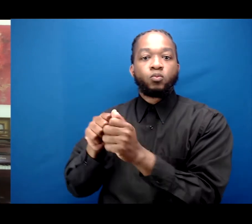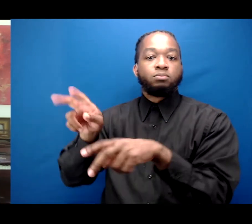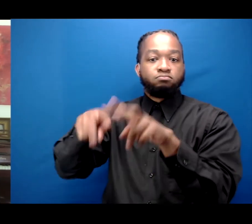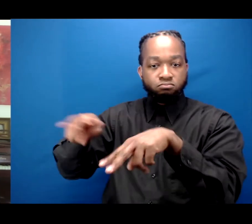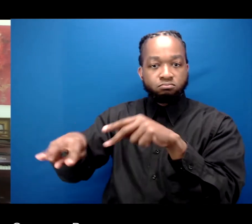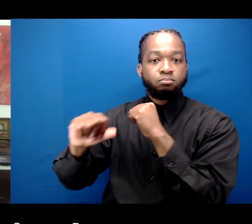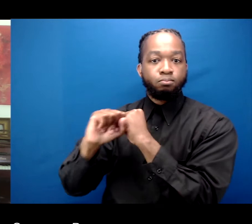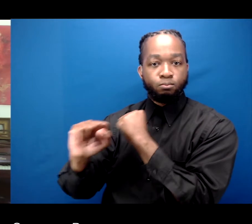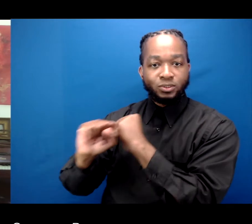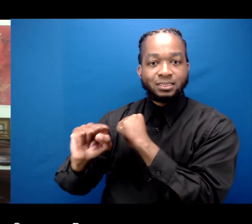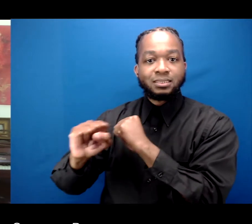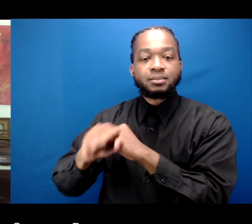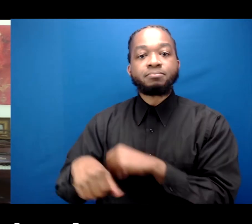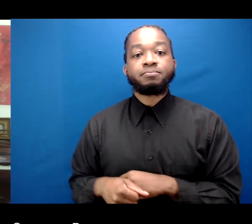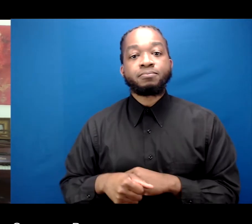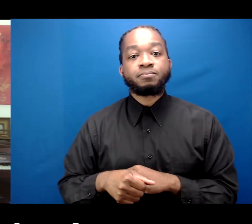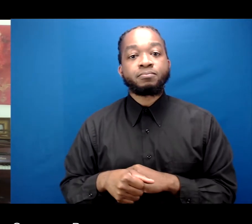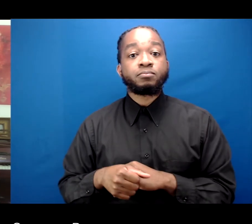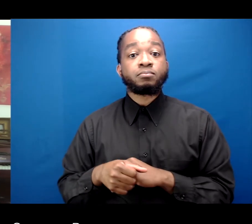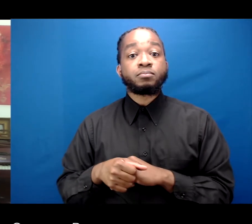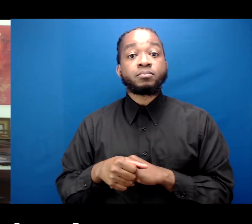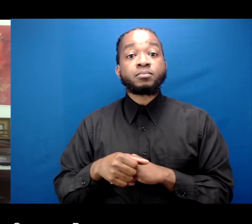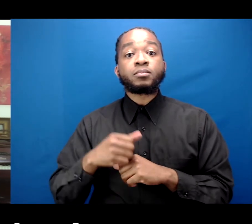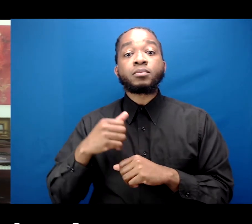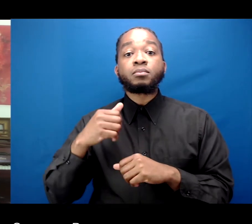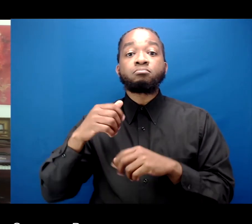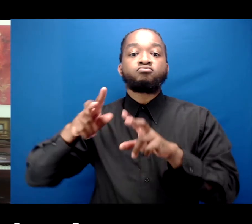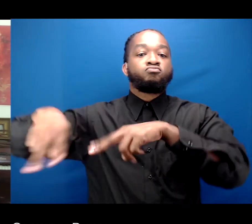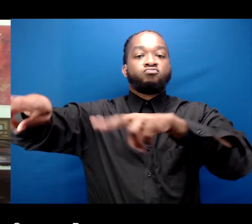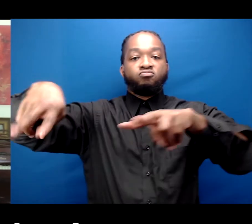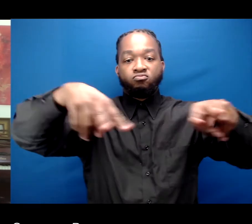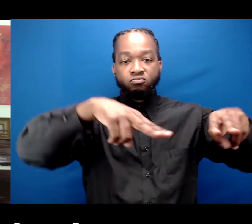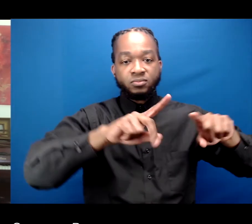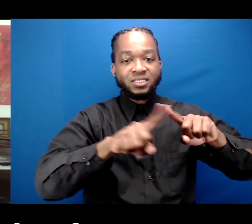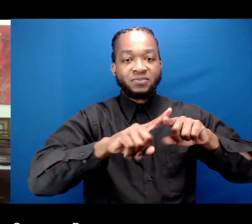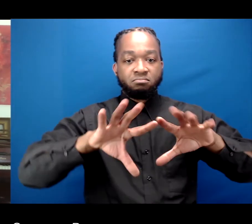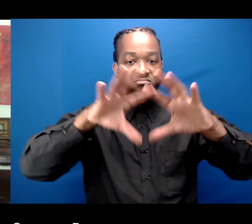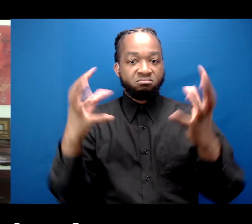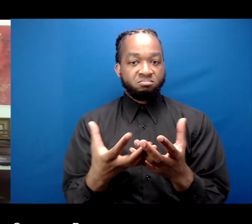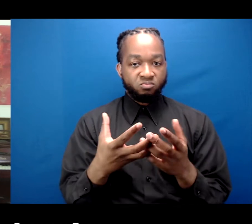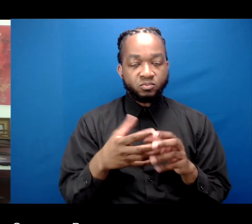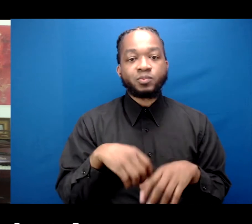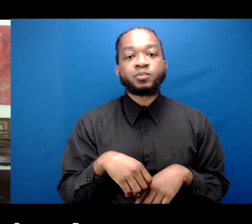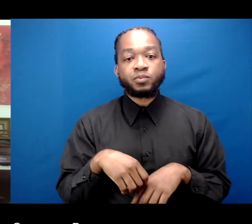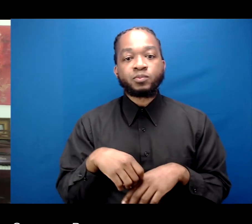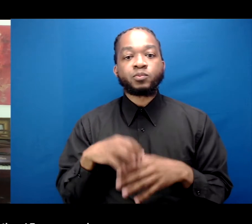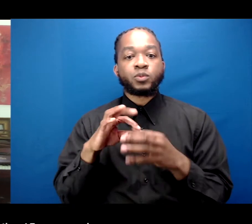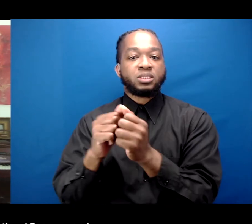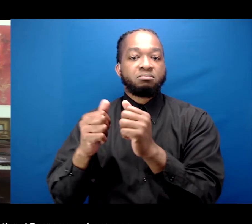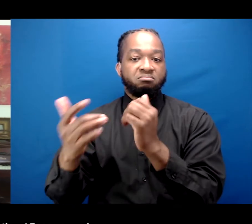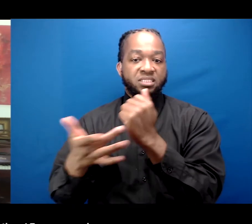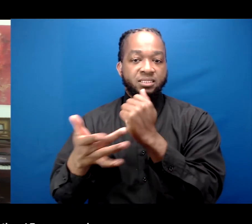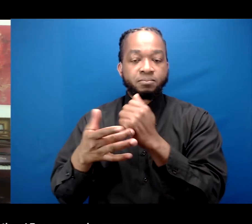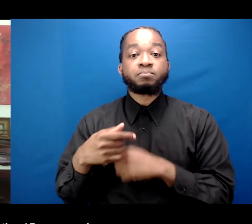policies. After becoming chief of the Consumer Bureau, I gave my very first keynote at the TDI conference. That was